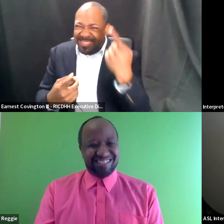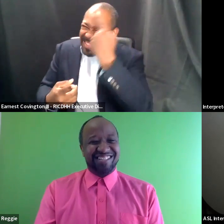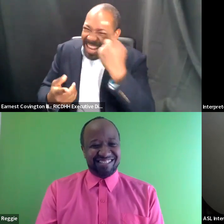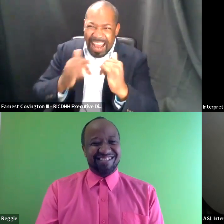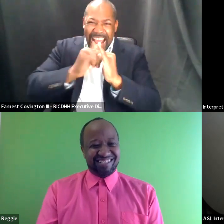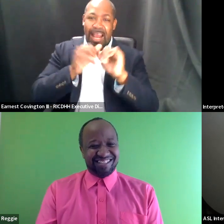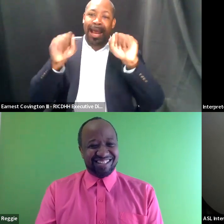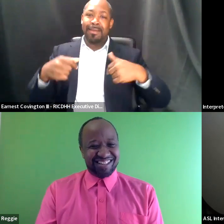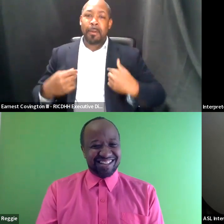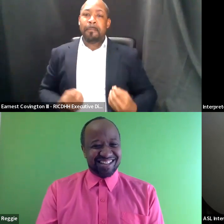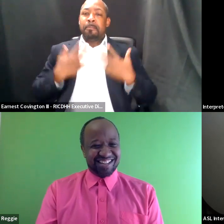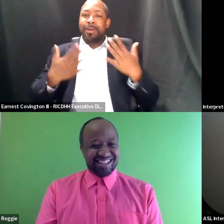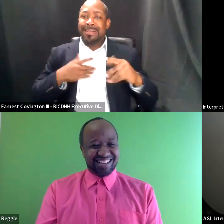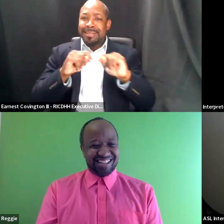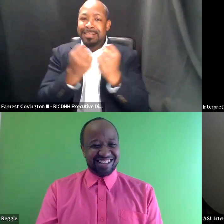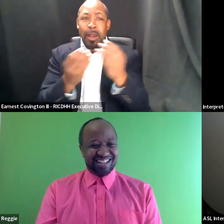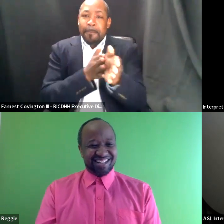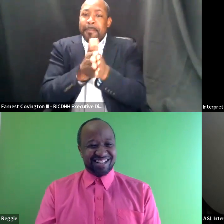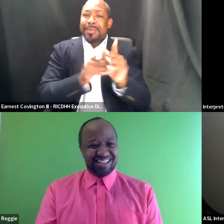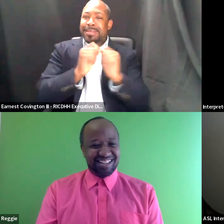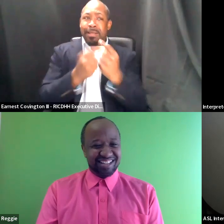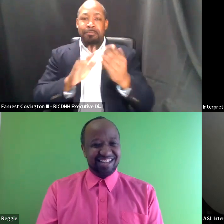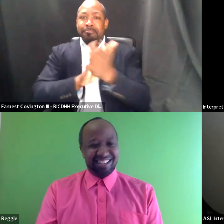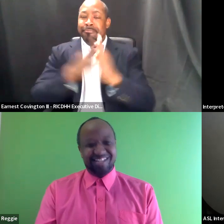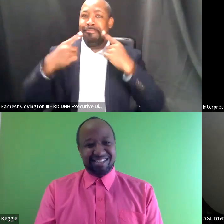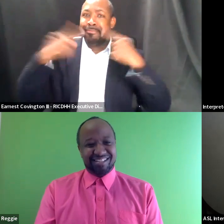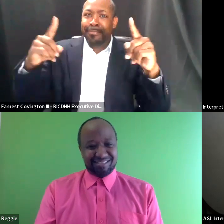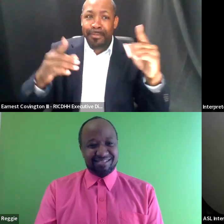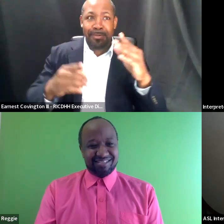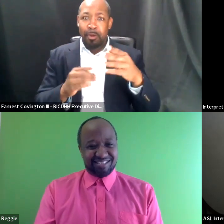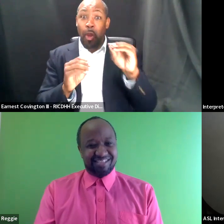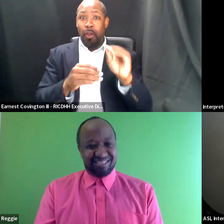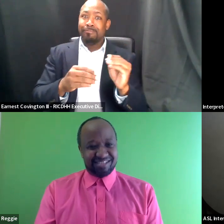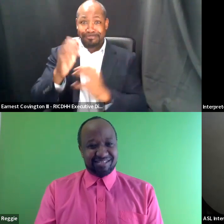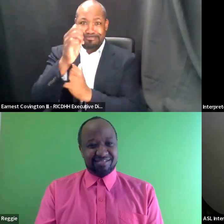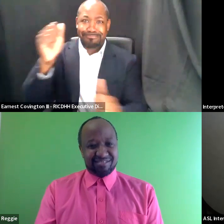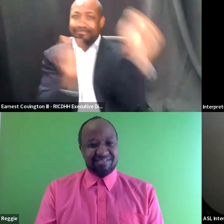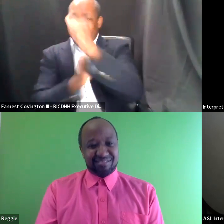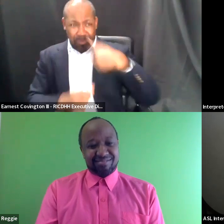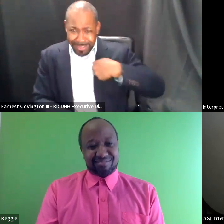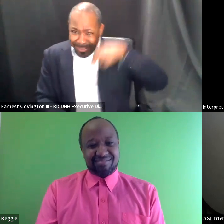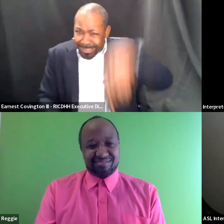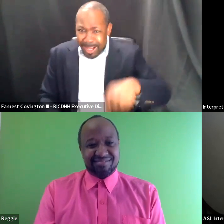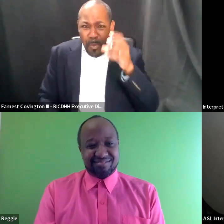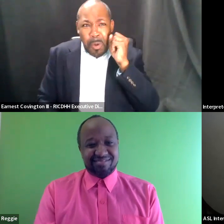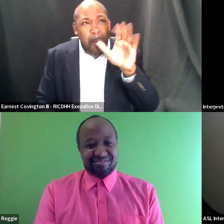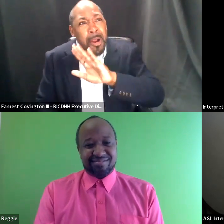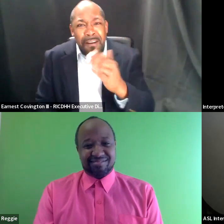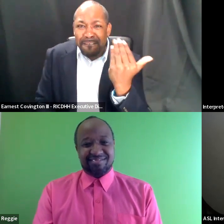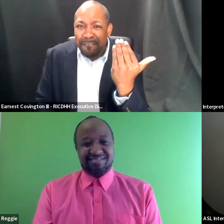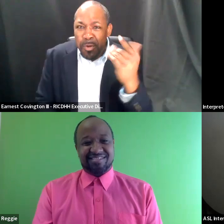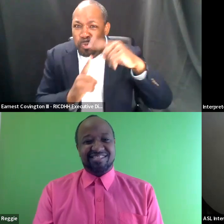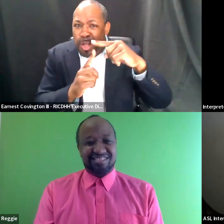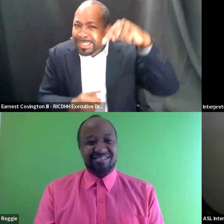did lead to us, having this conversation, and I was able to share about how I was able to get my team